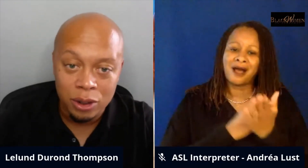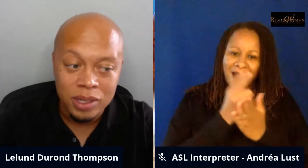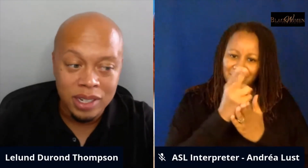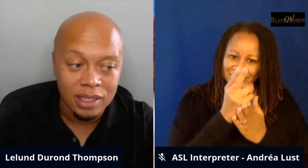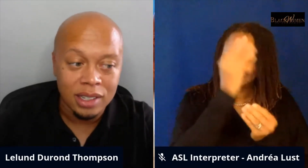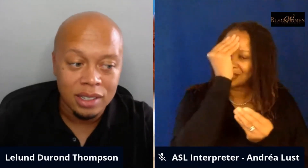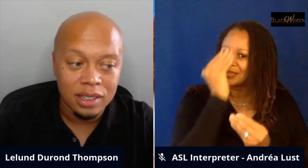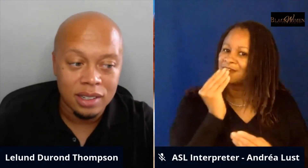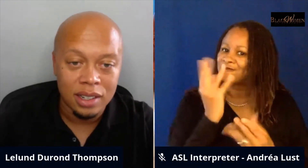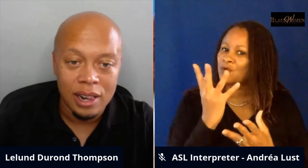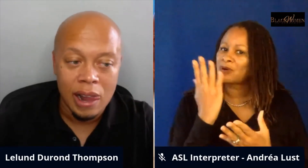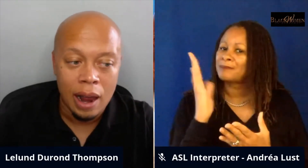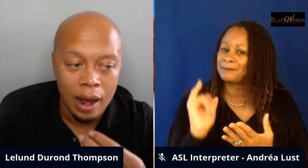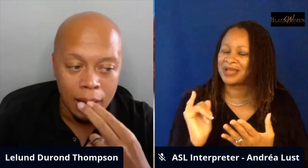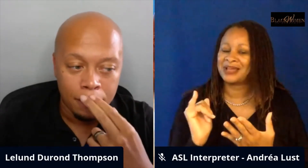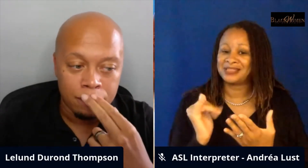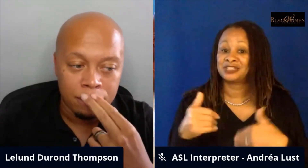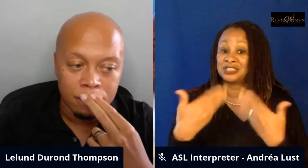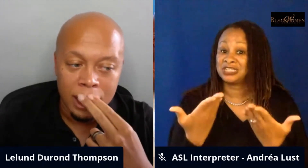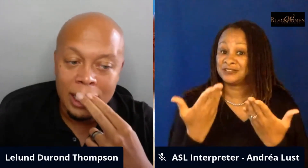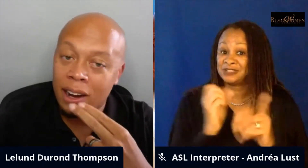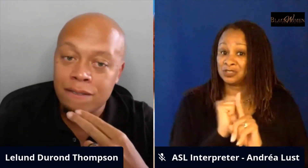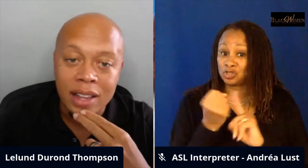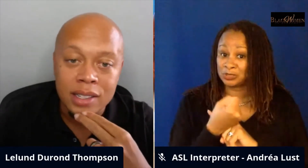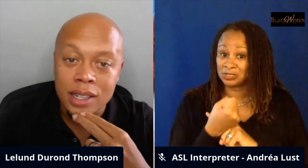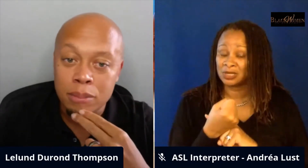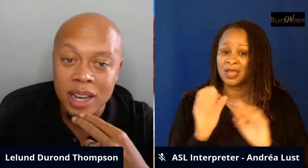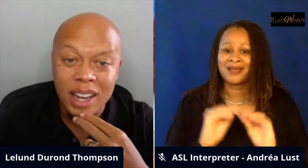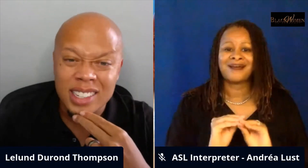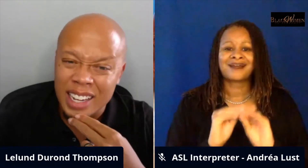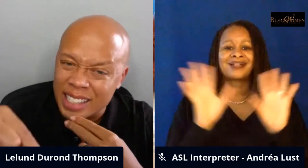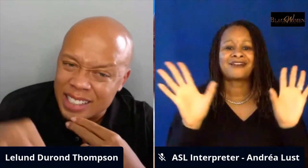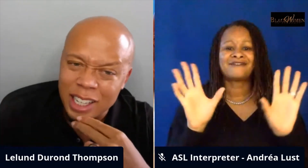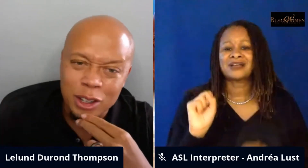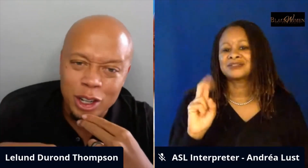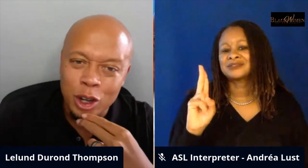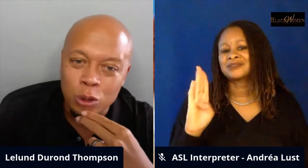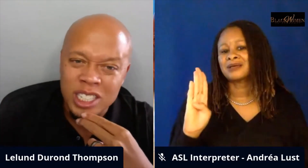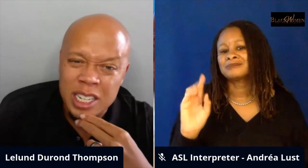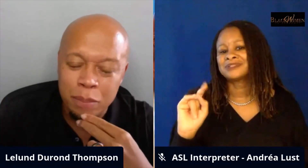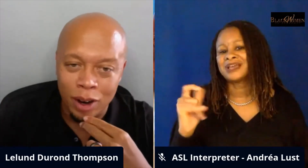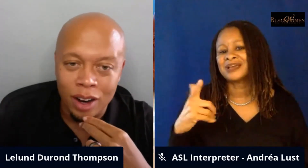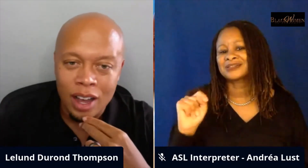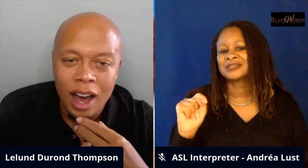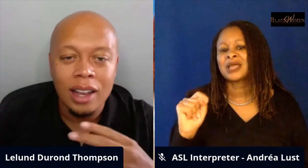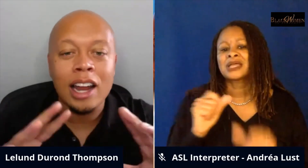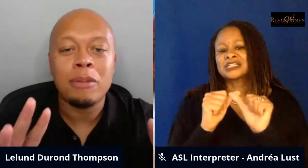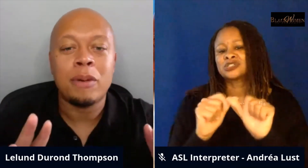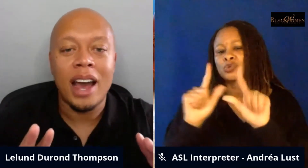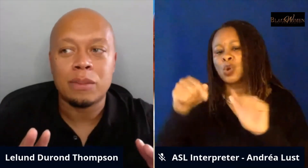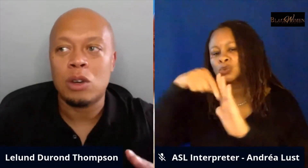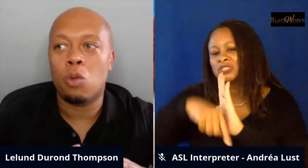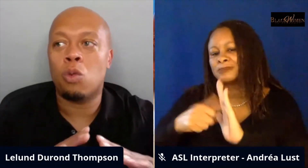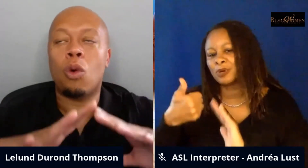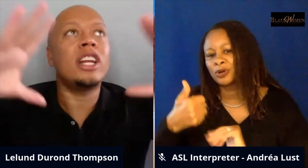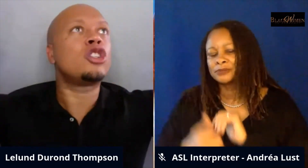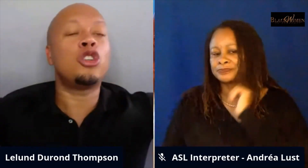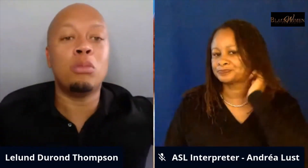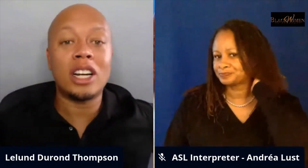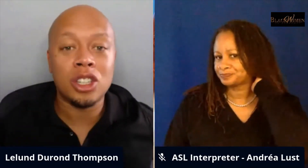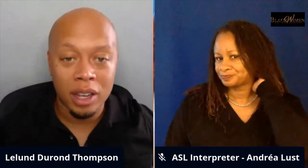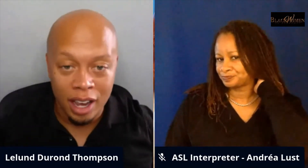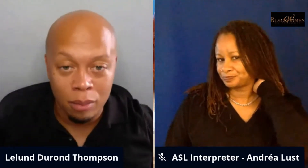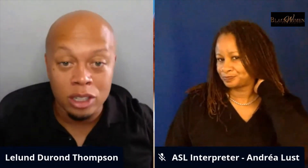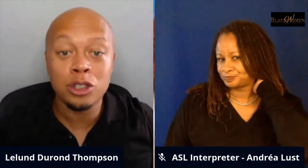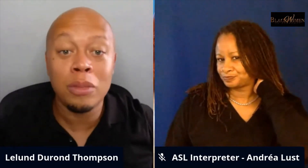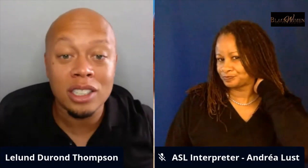given circumstances. Clarify the subtext and continue to go deeper. A lot of people ask me, what is too